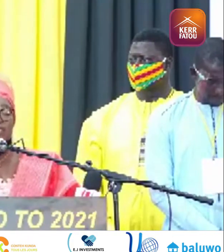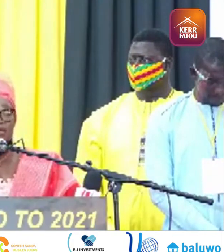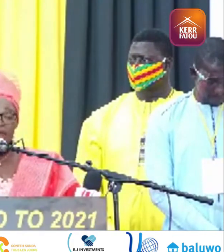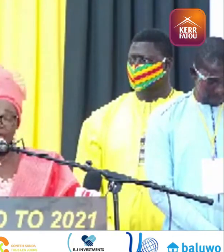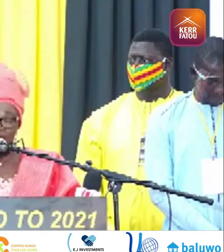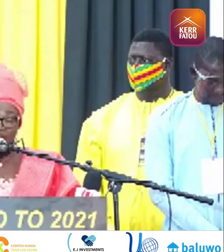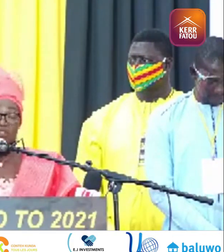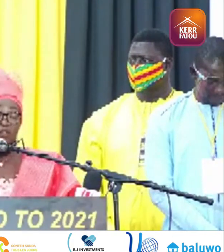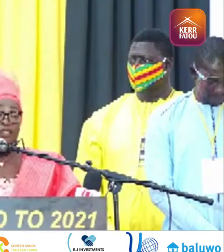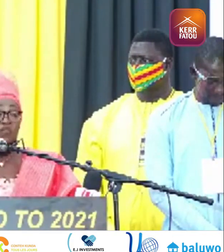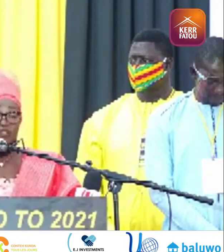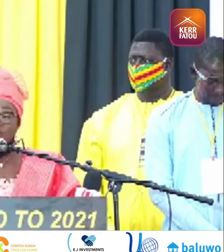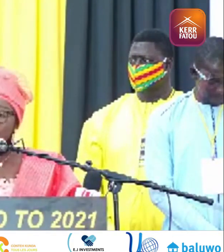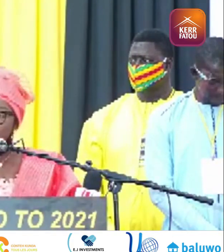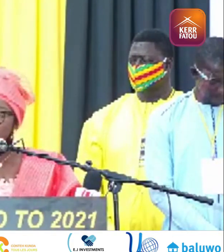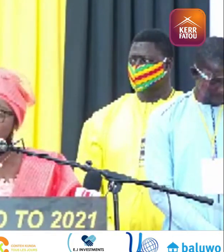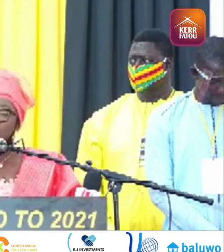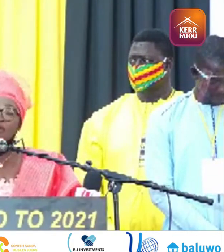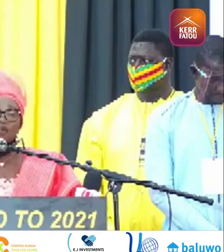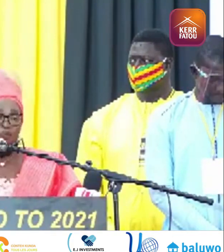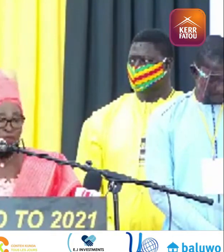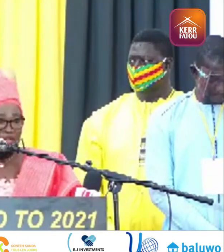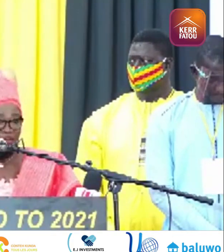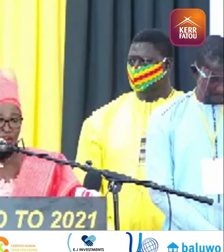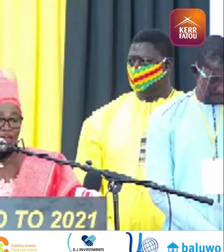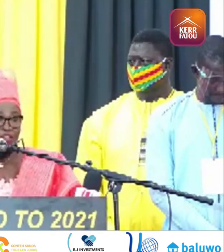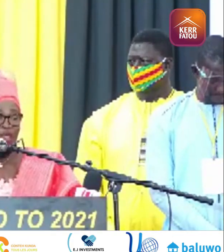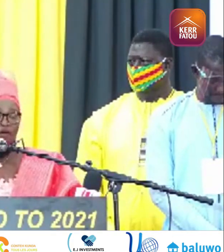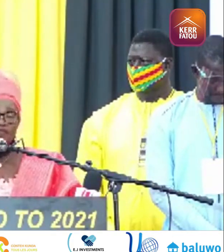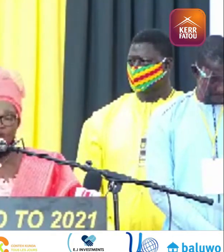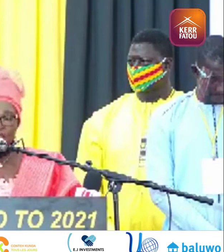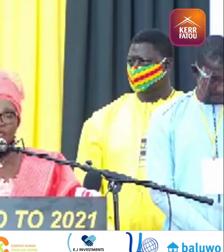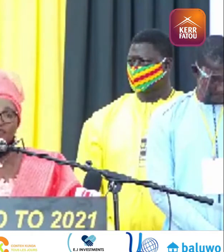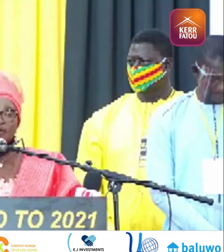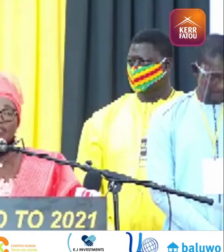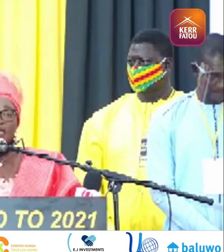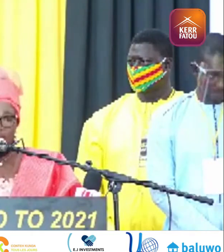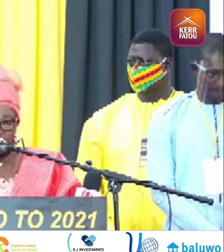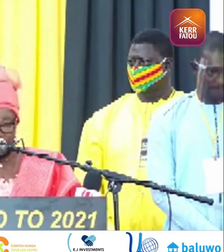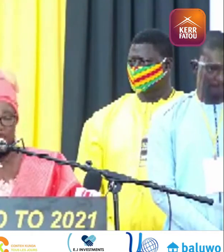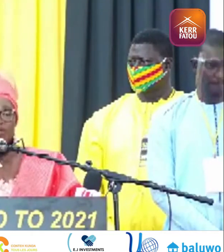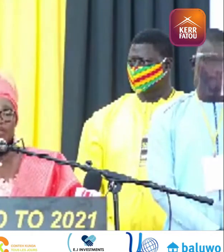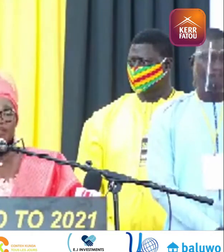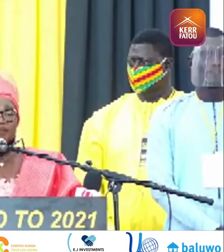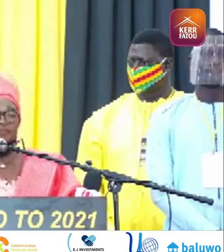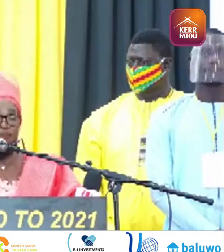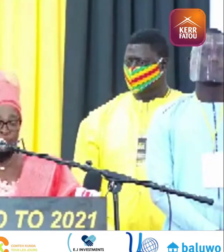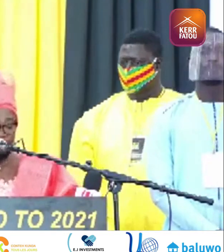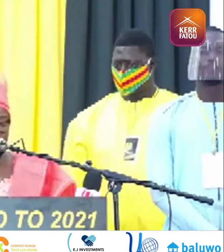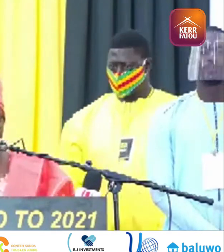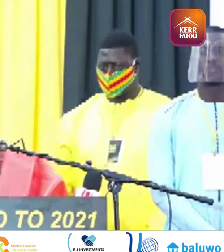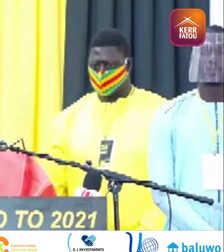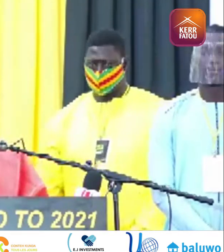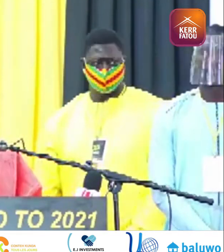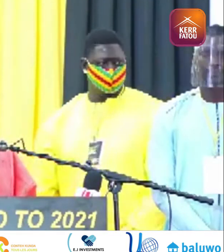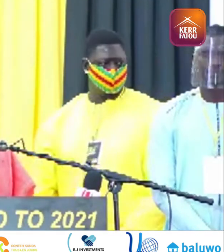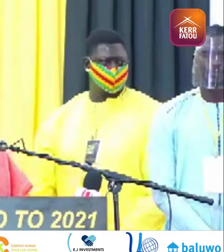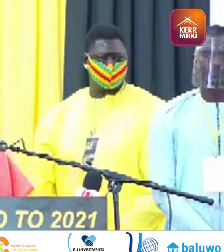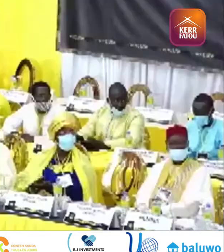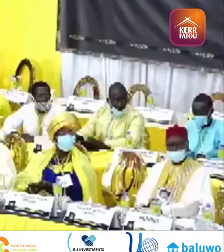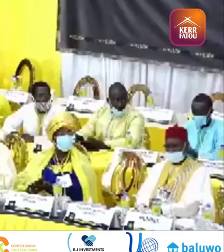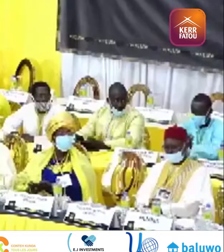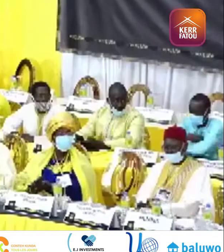us. And lead us not into temptation, but deliver us from evil. Amen. Thank